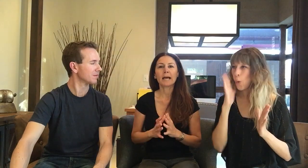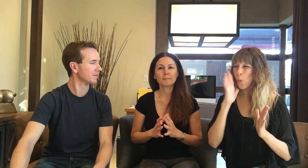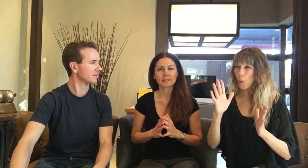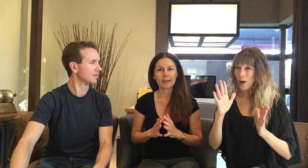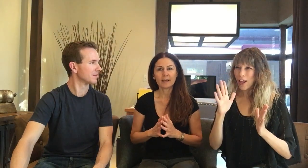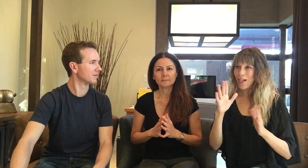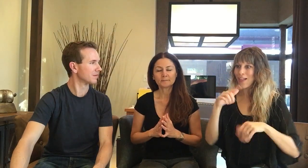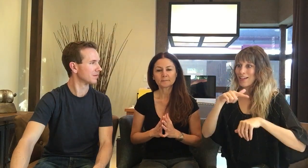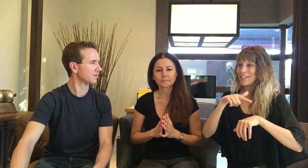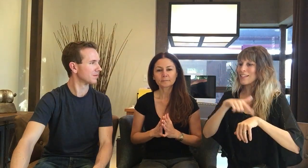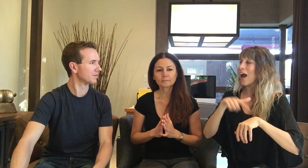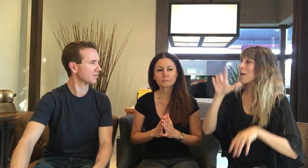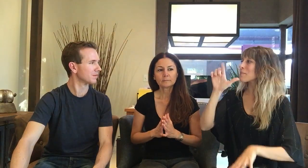lapse that.